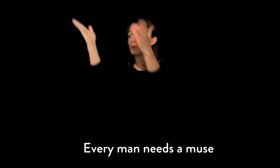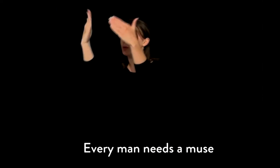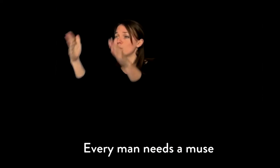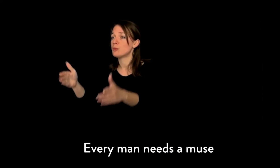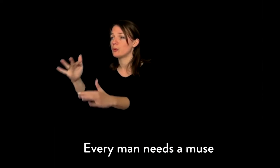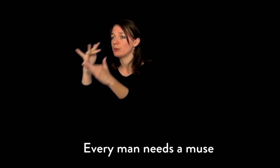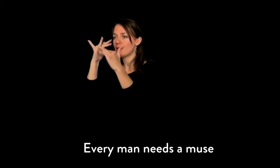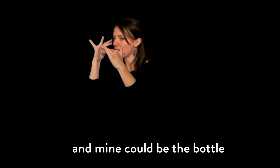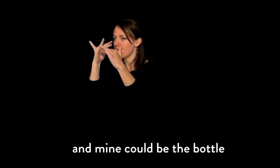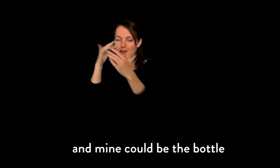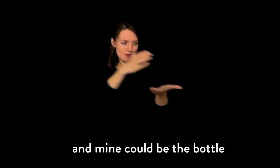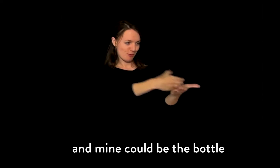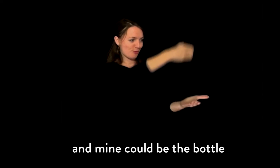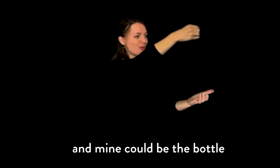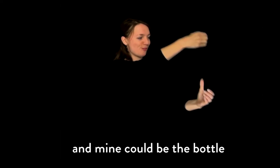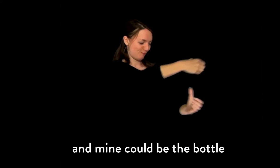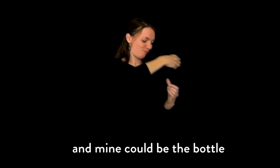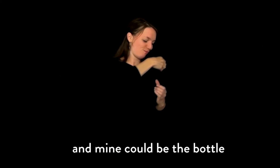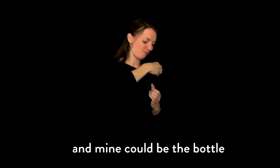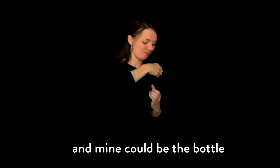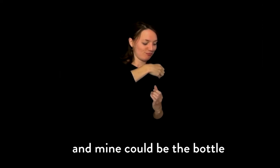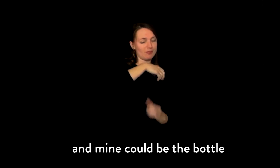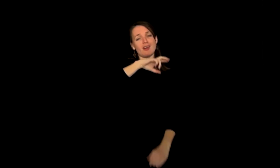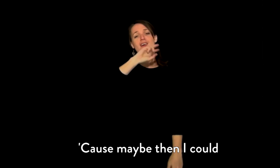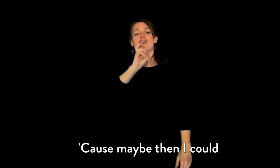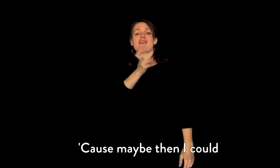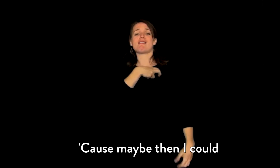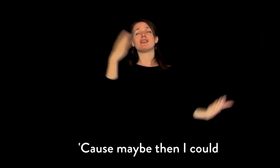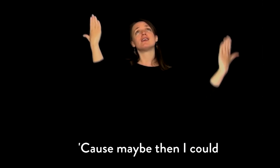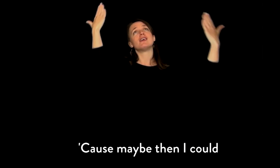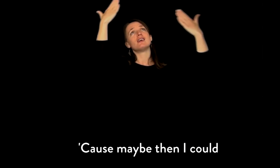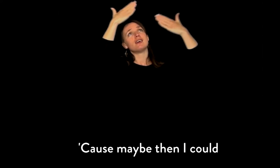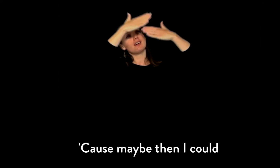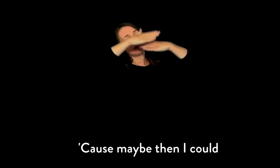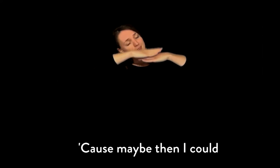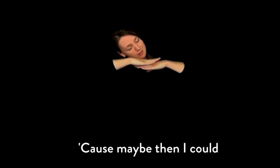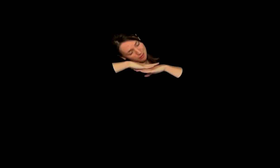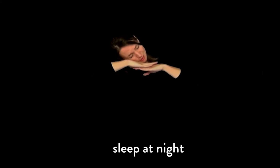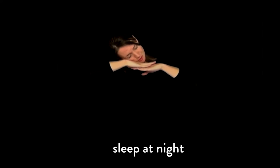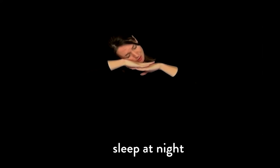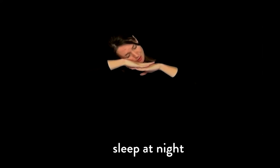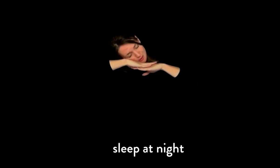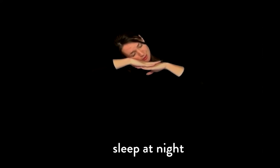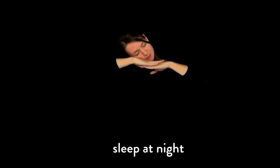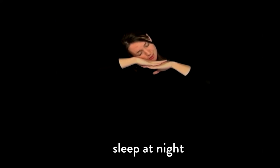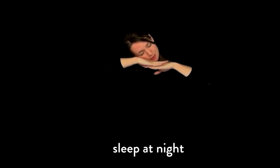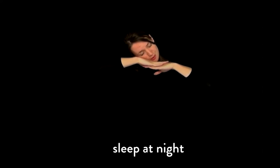man needs a muse, and mine could be the bottle. Cause maybe then I could sleep at